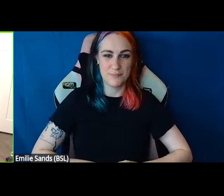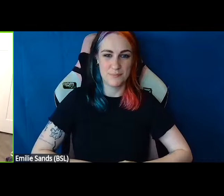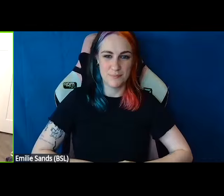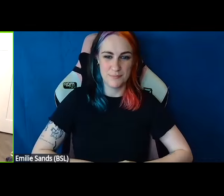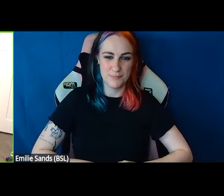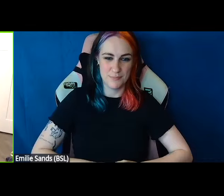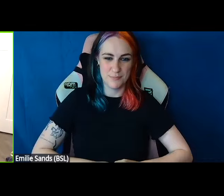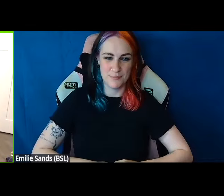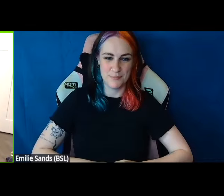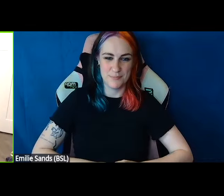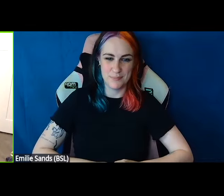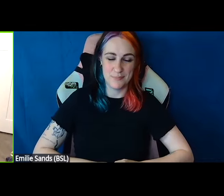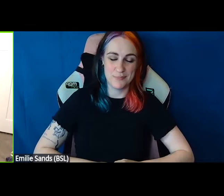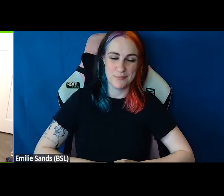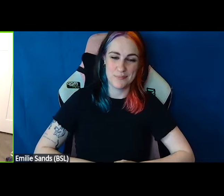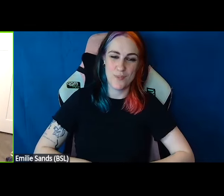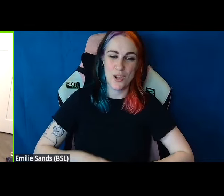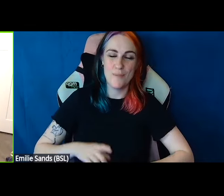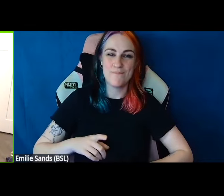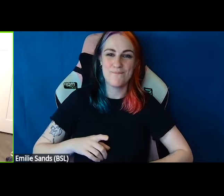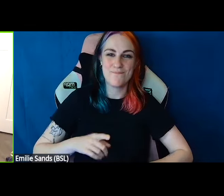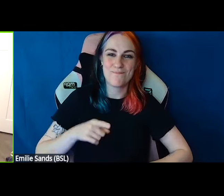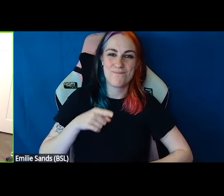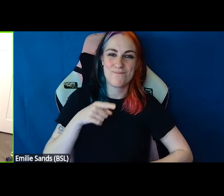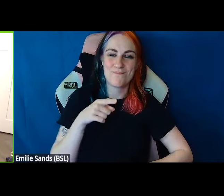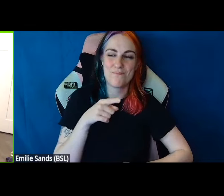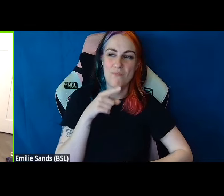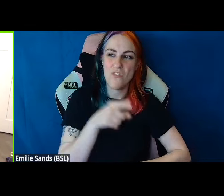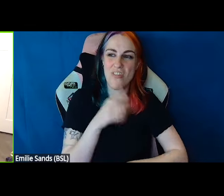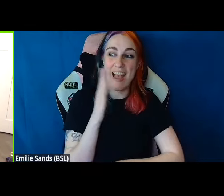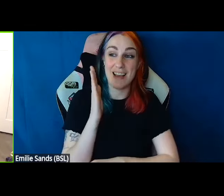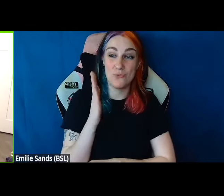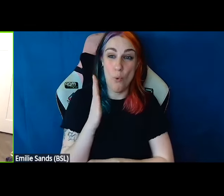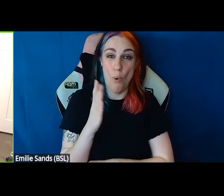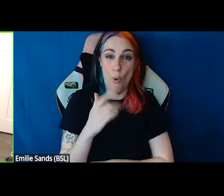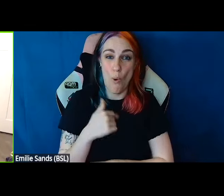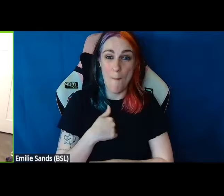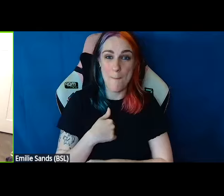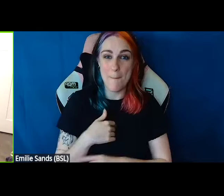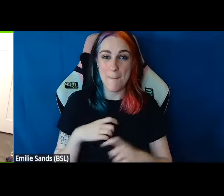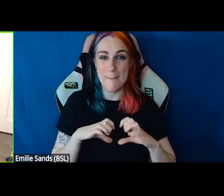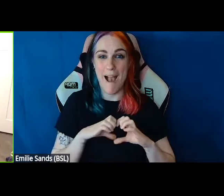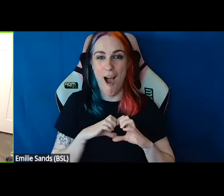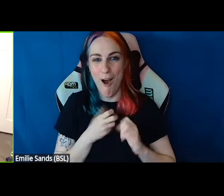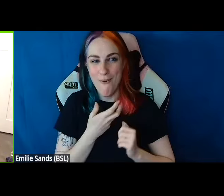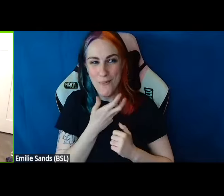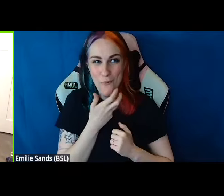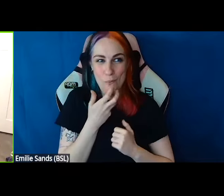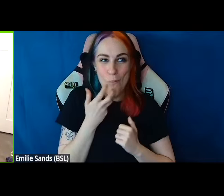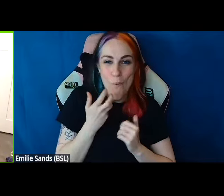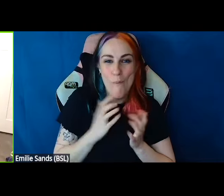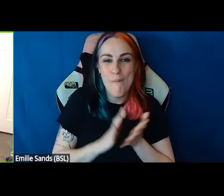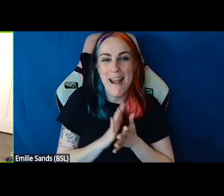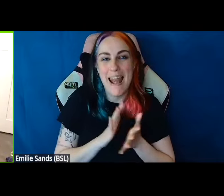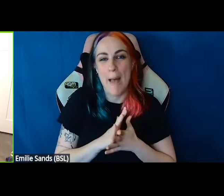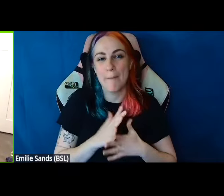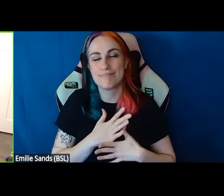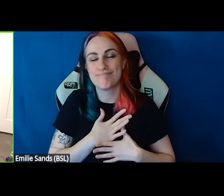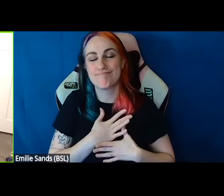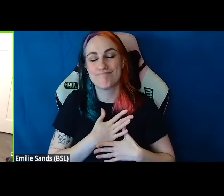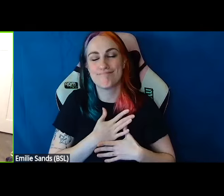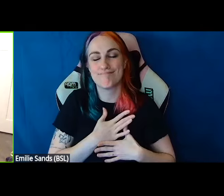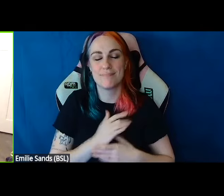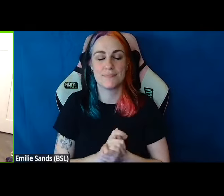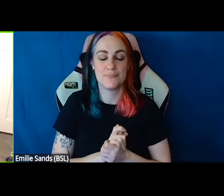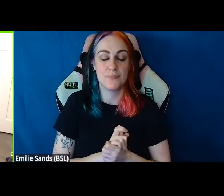You know, that talk, it made my heart warm and happy. Uh, I mean, the